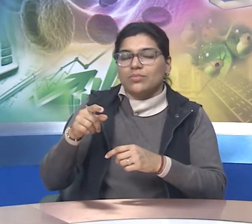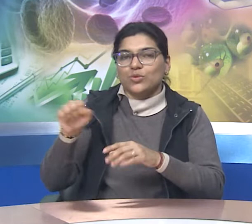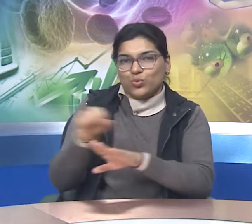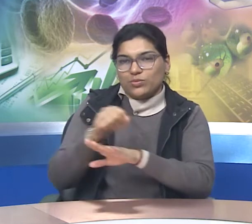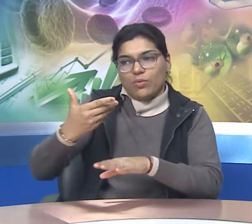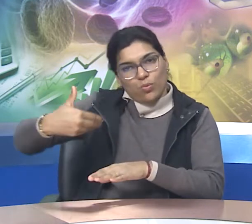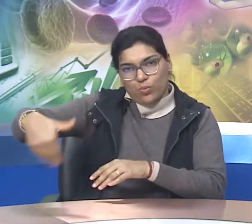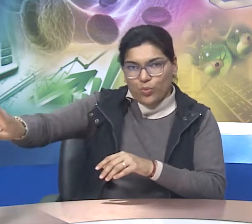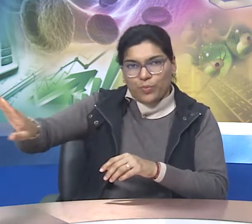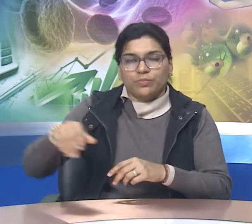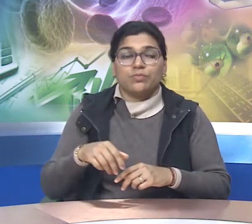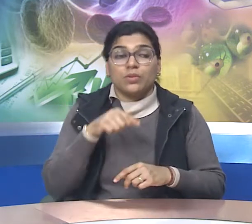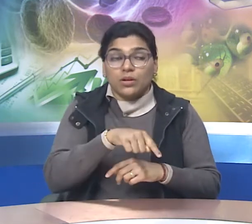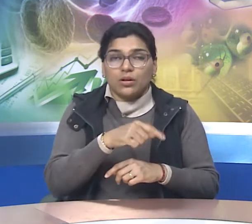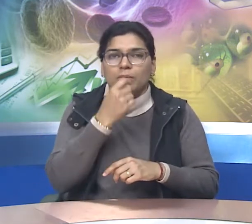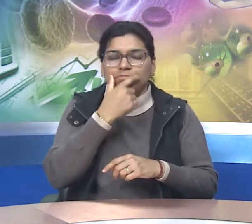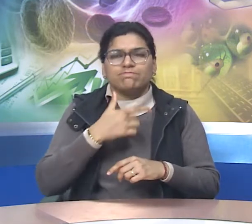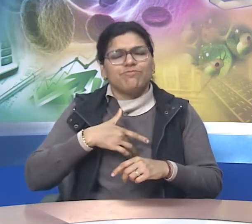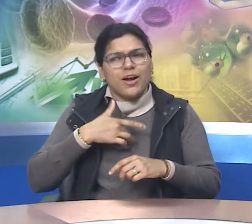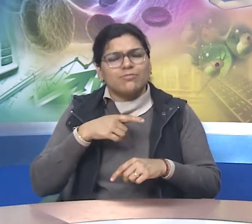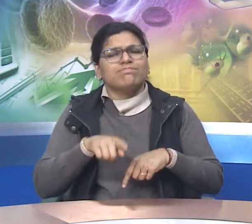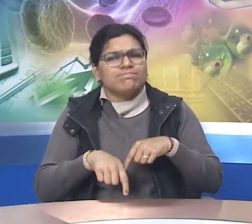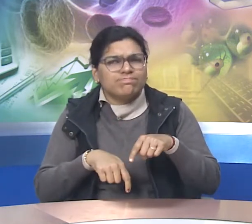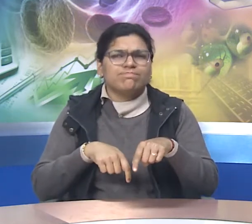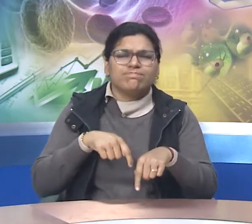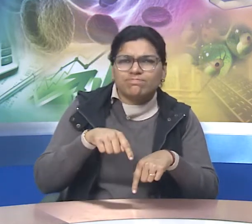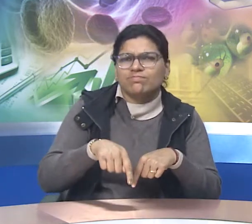I walked along the streets of Delhi.